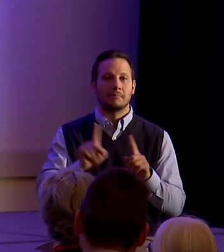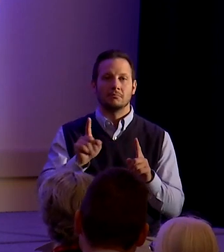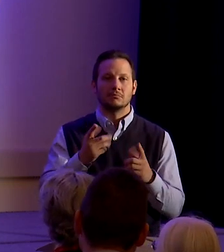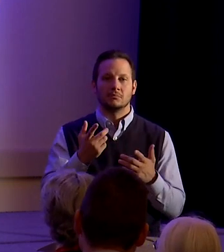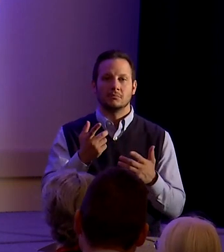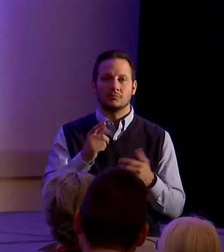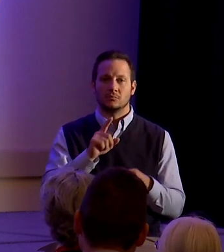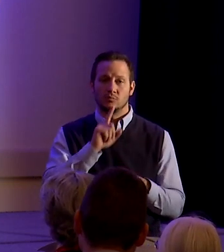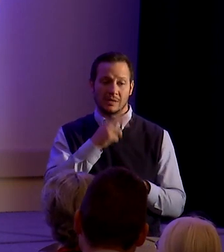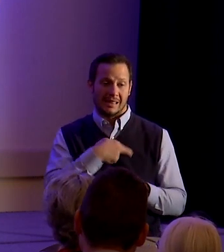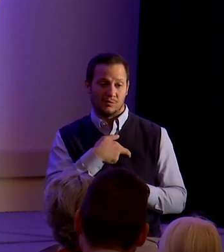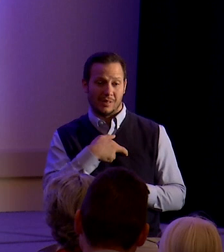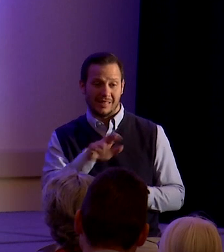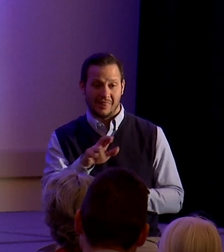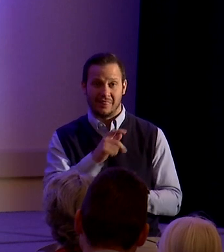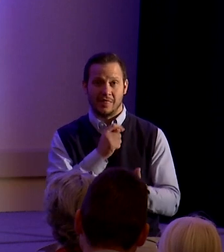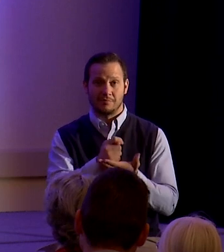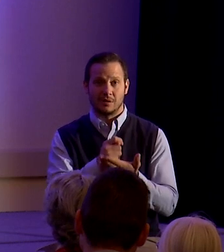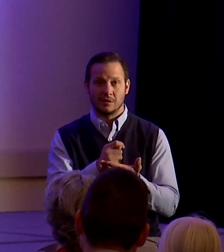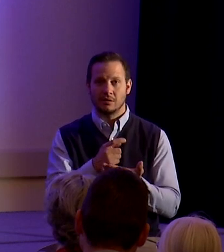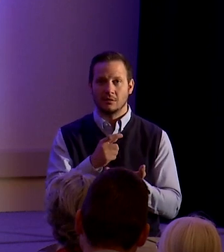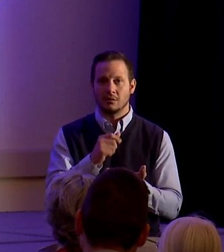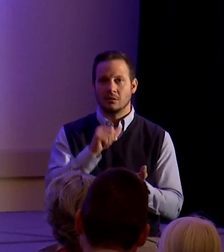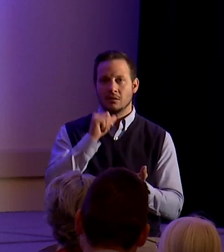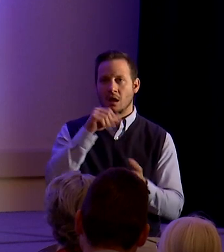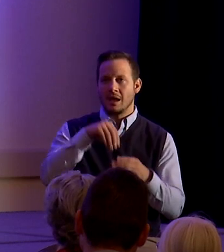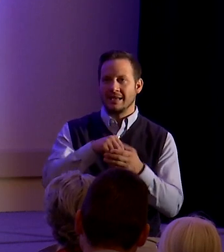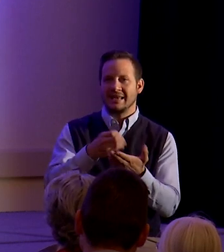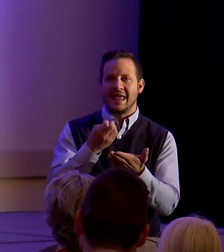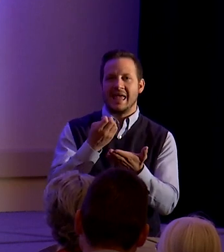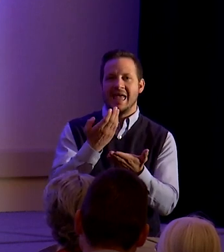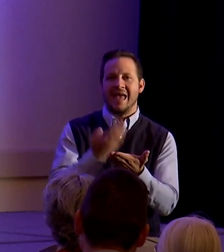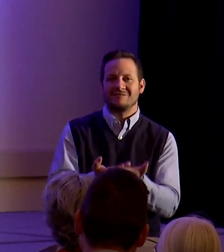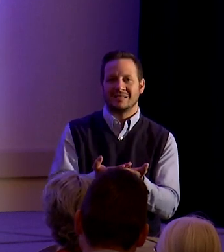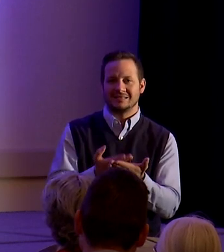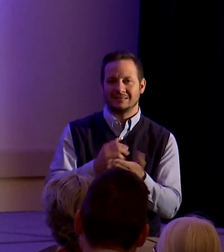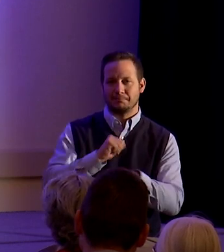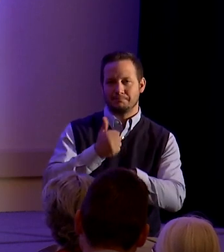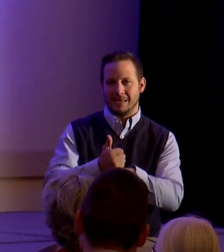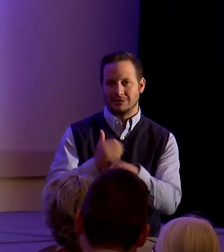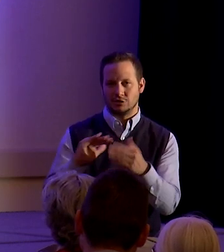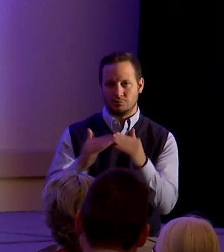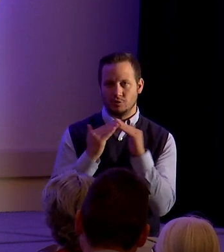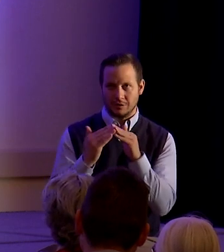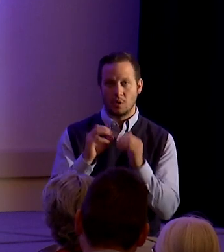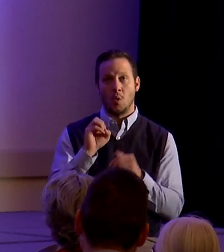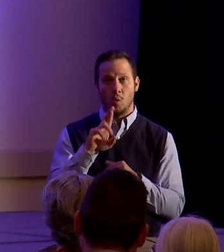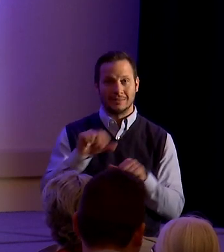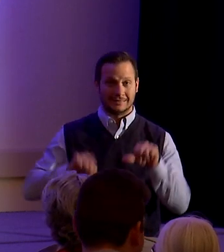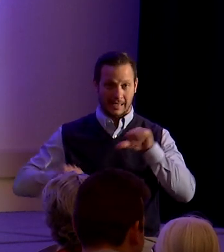no such thing as religious therapy, at least not in the evidence-based communities. Science.